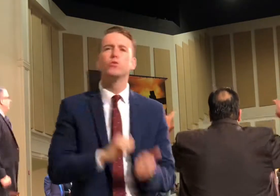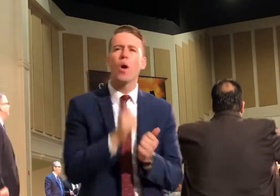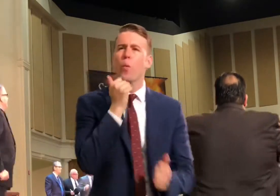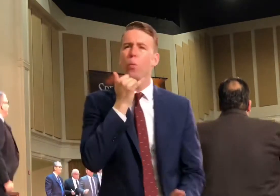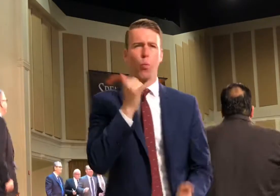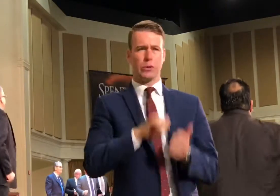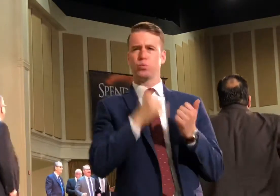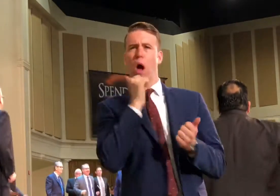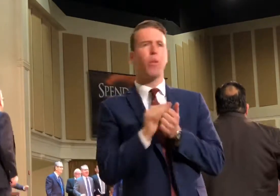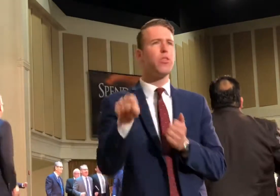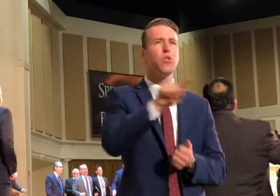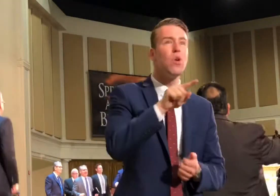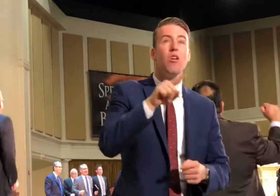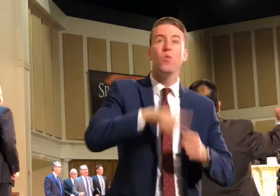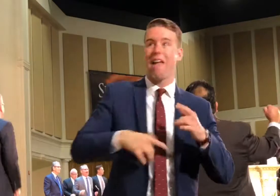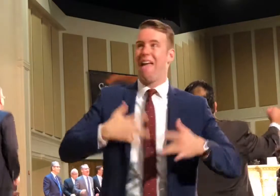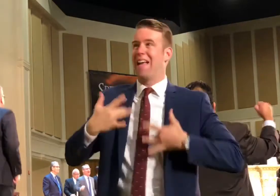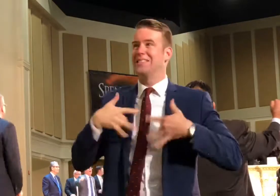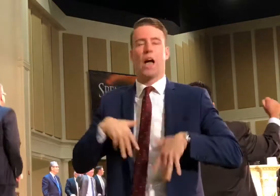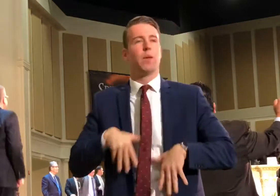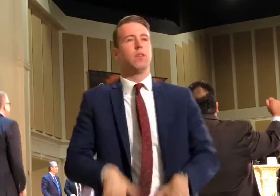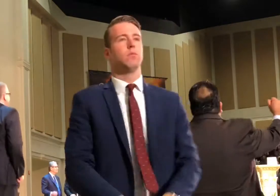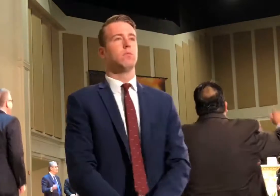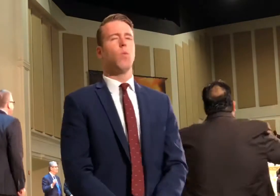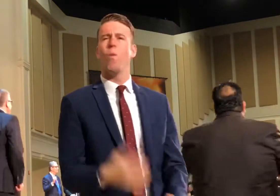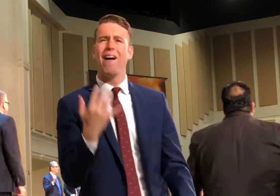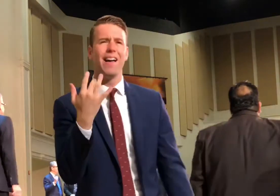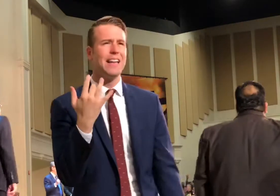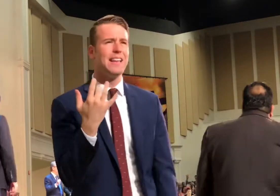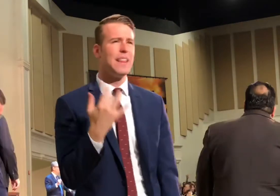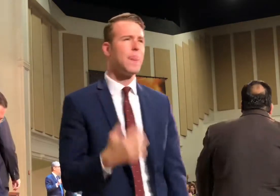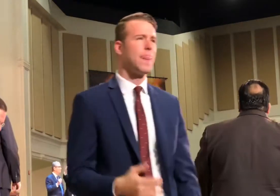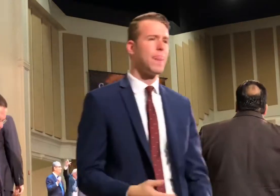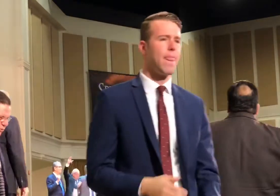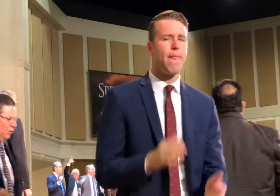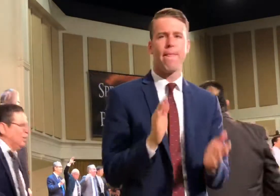you that you can't get excited?